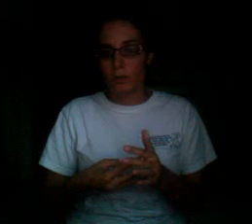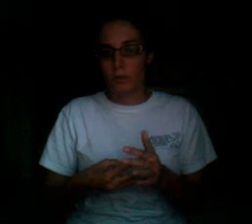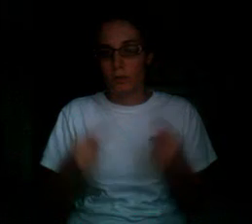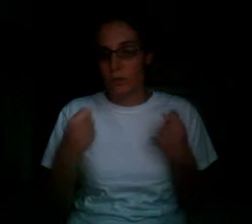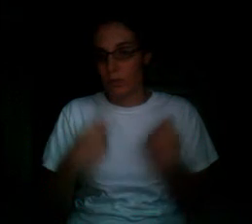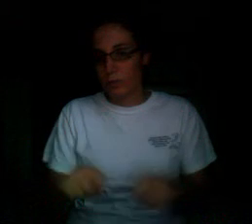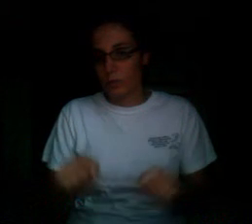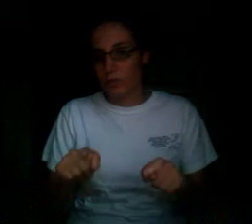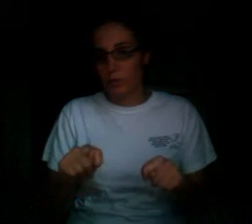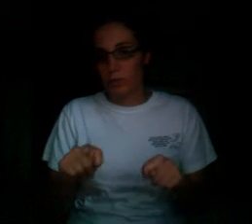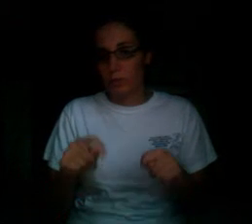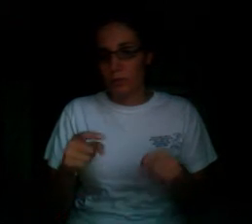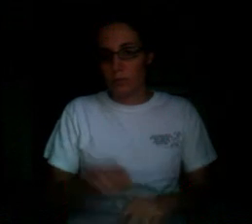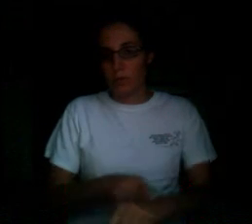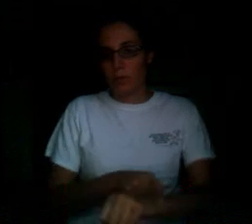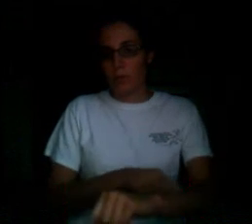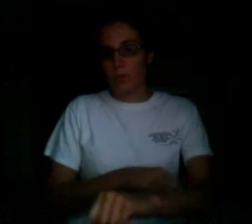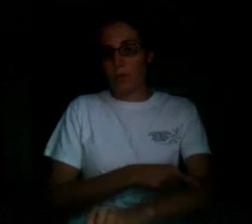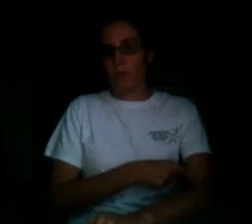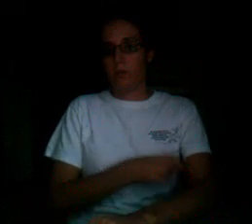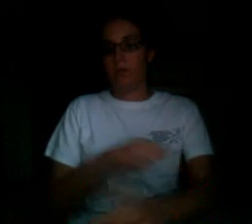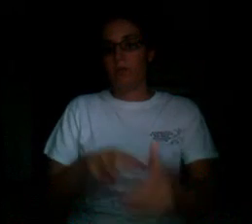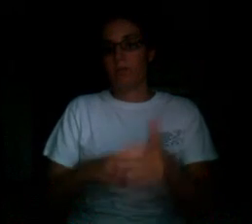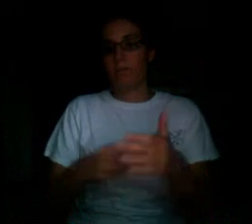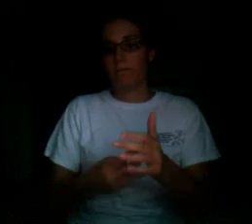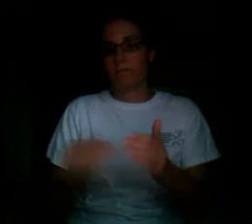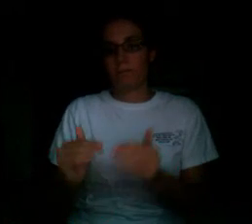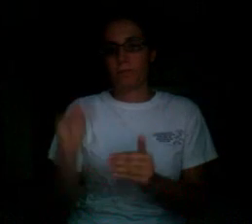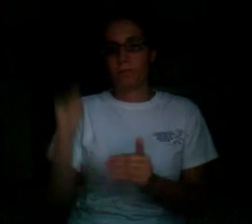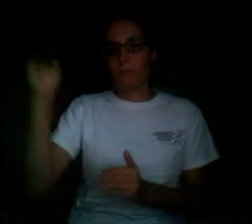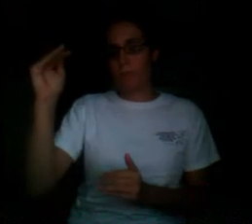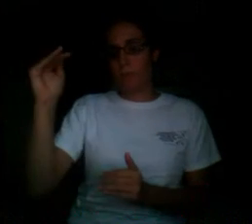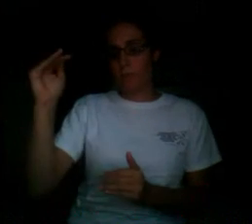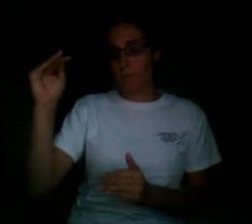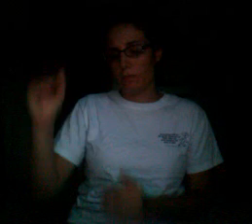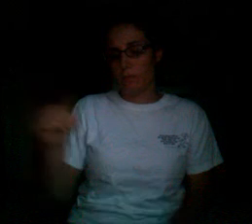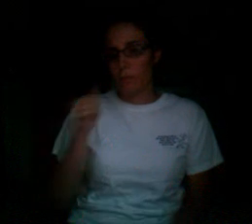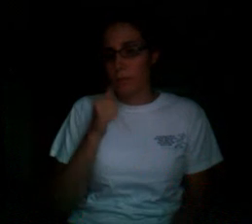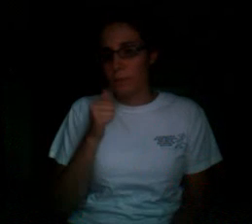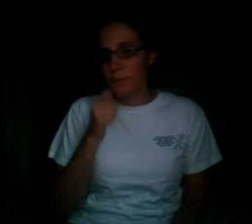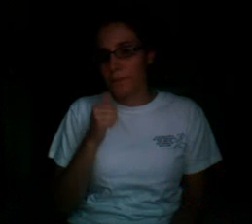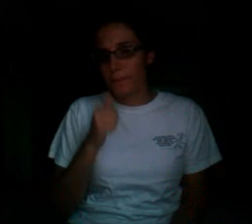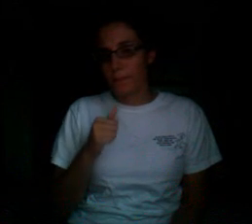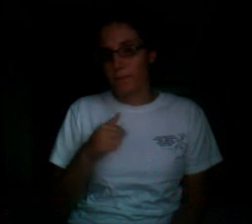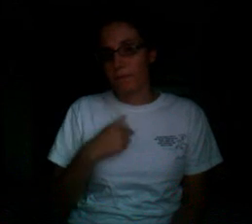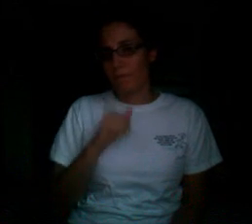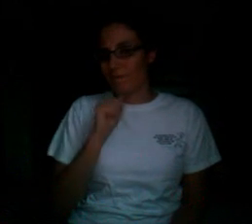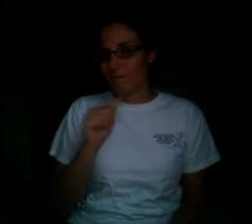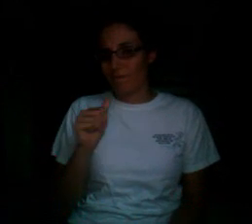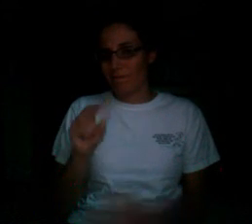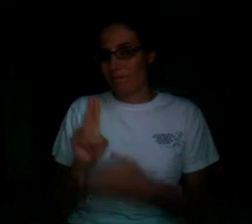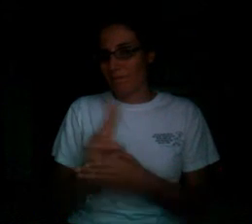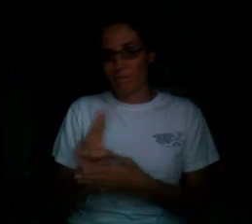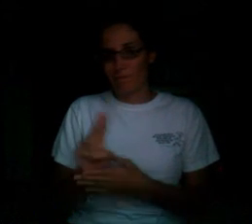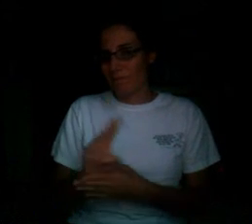fork was taller than she was, and she did not know how to use it, though she handled it clumsily. But while Pa